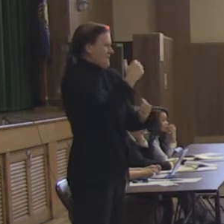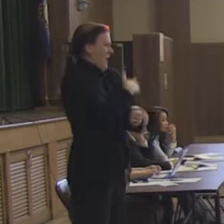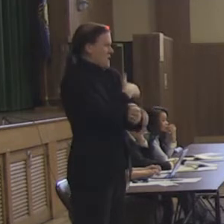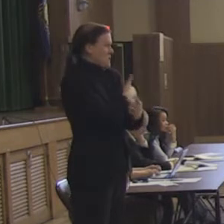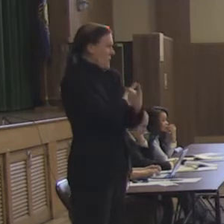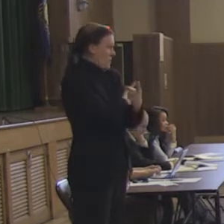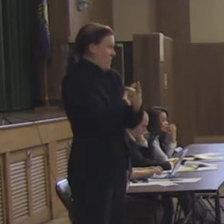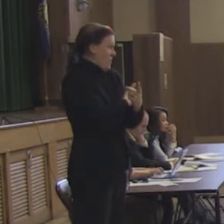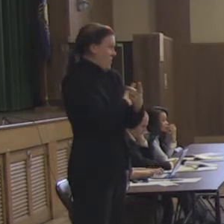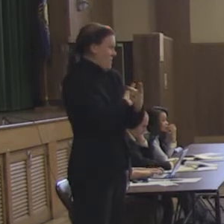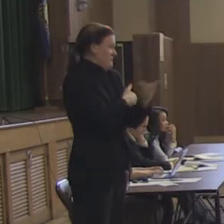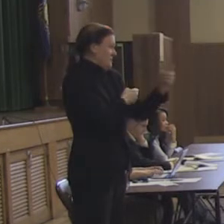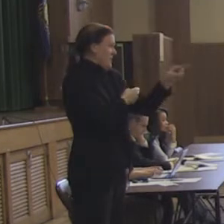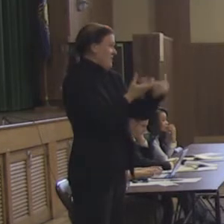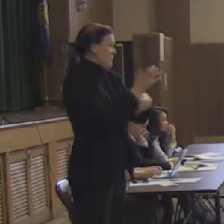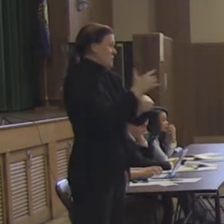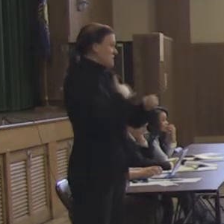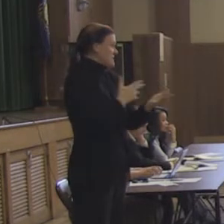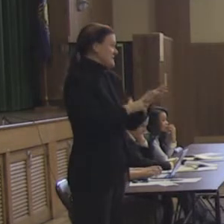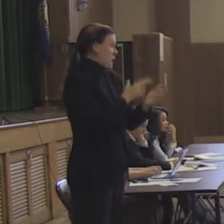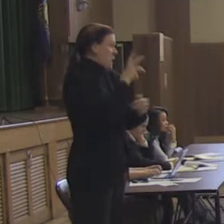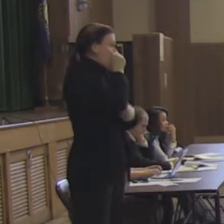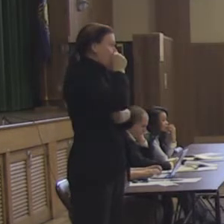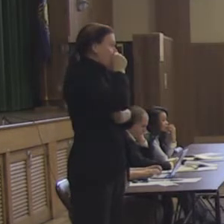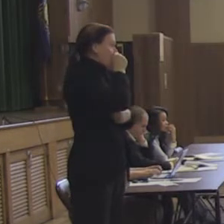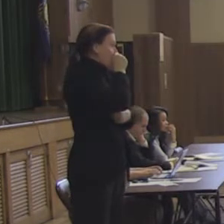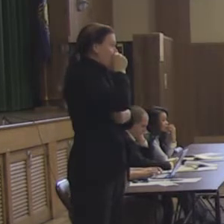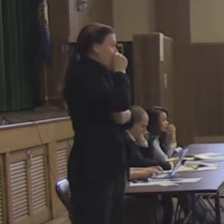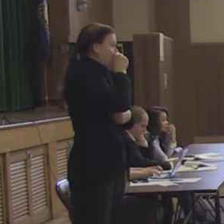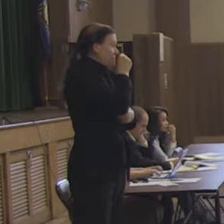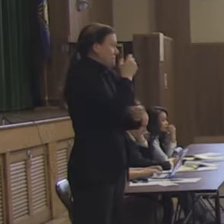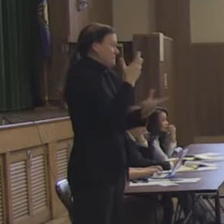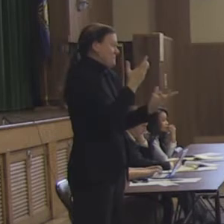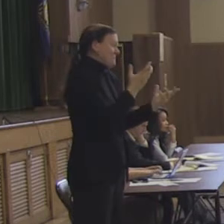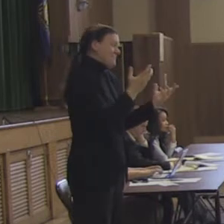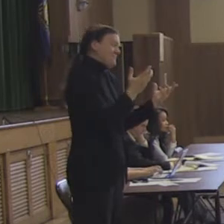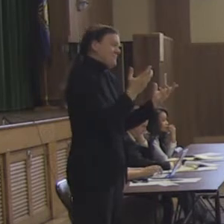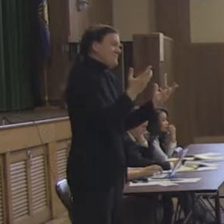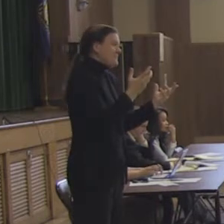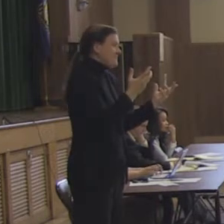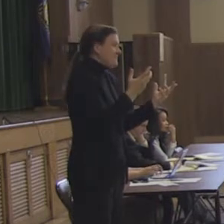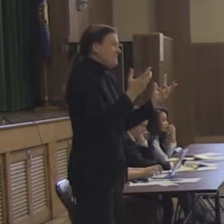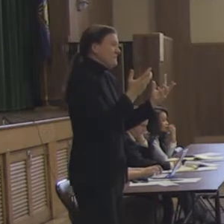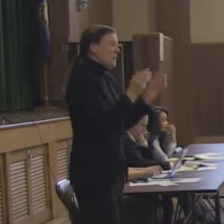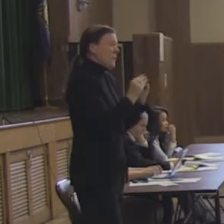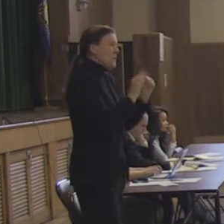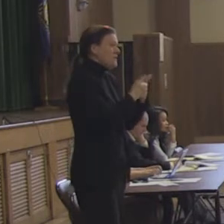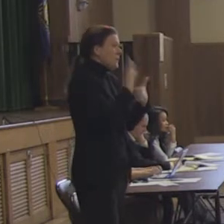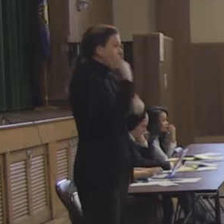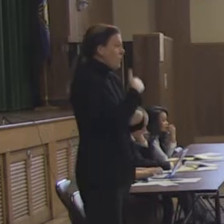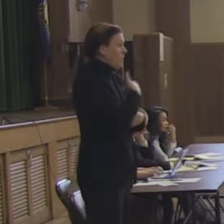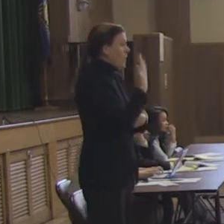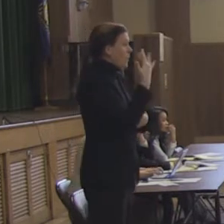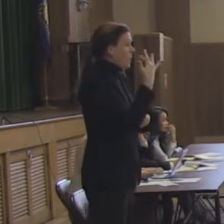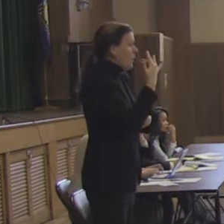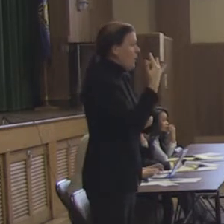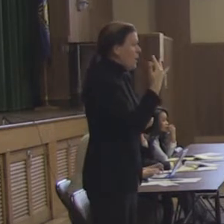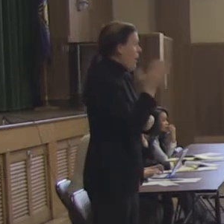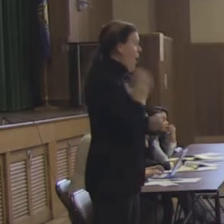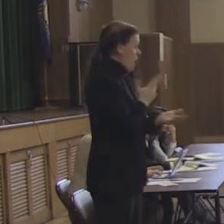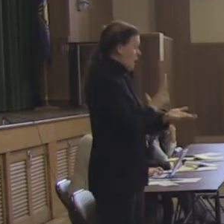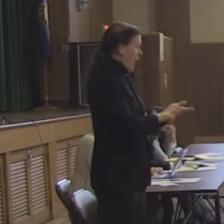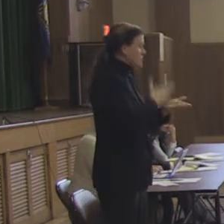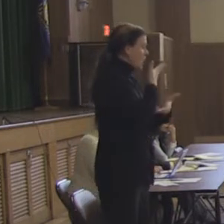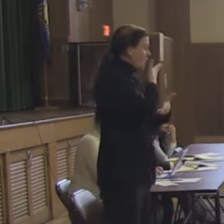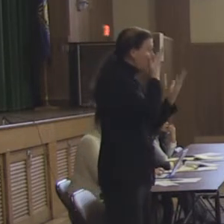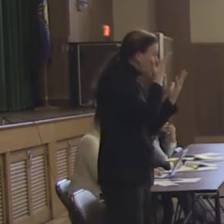the mental health center. And I just have to believe it's much more difficult because we don't have union contracts anymore